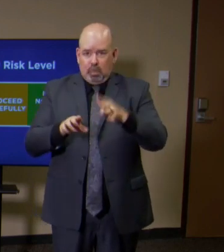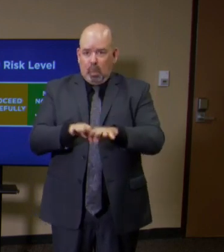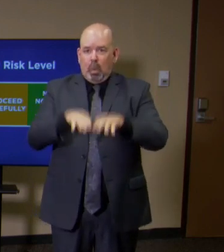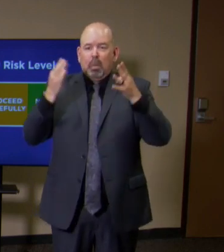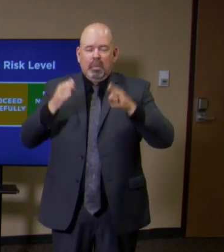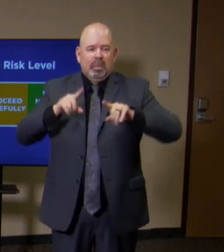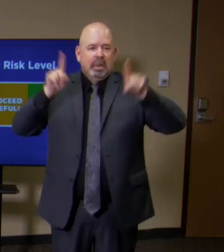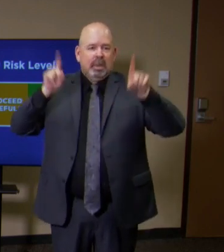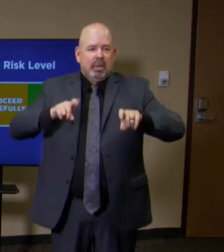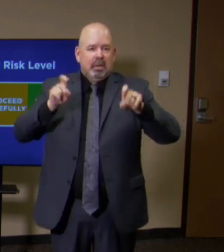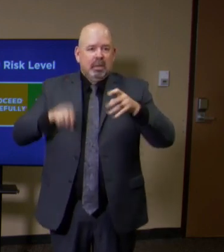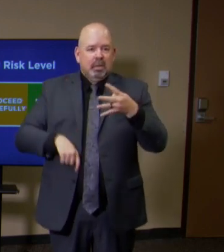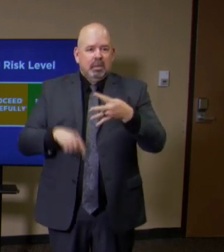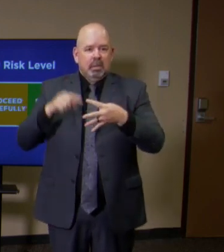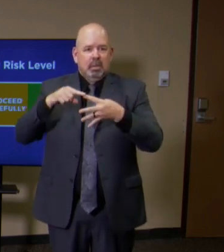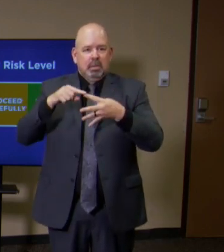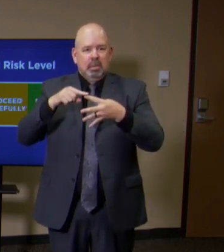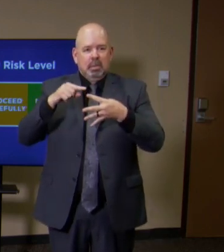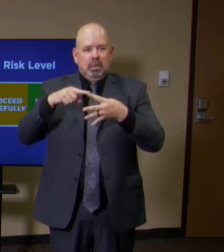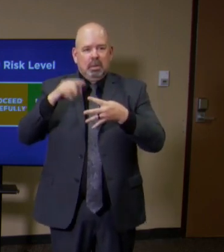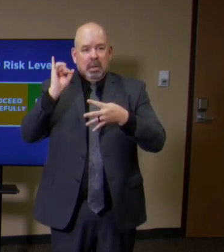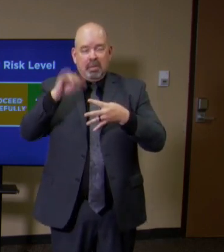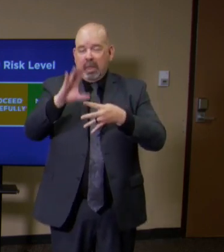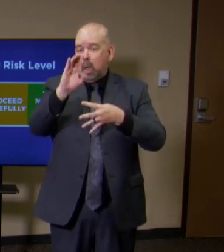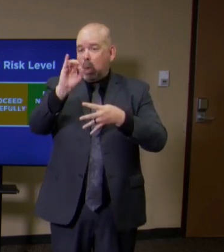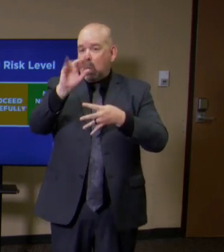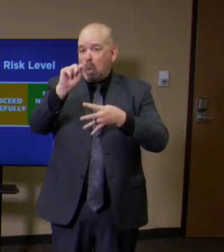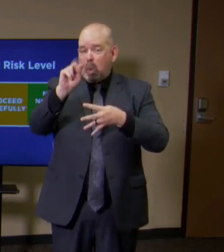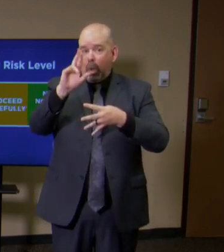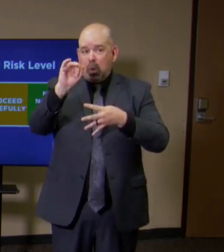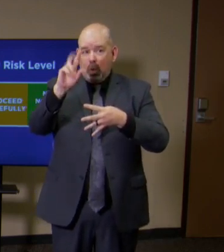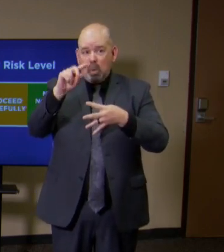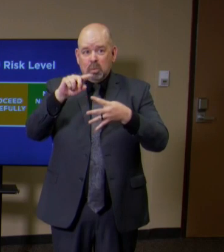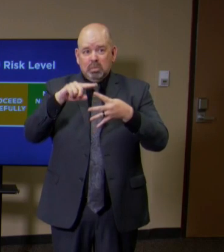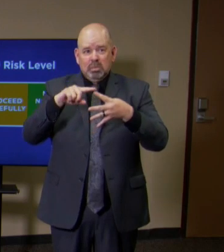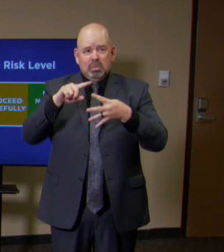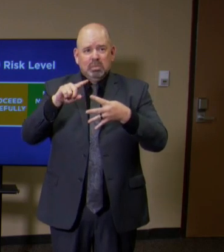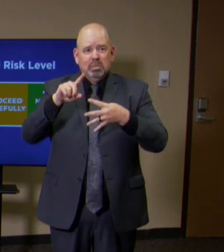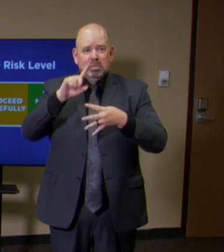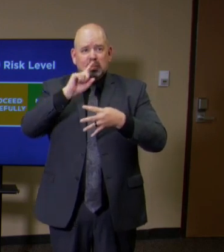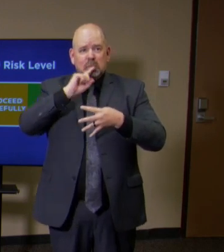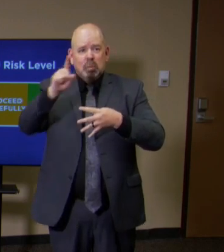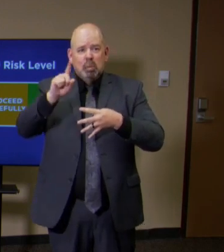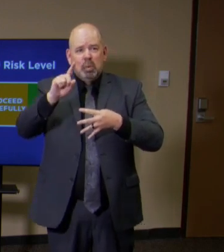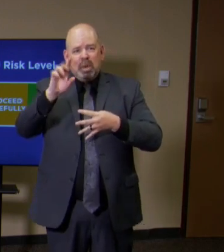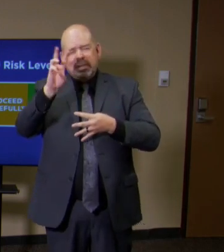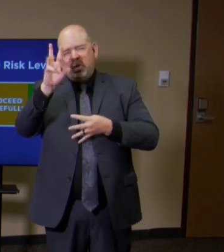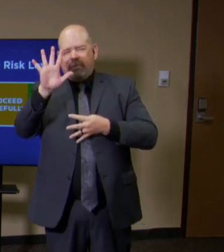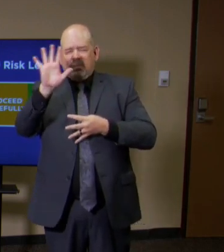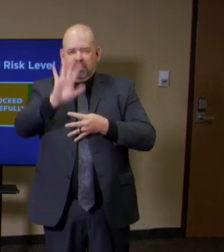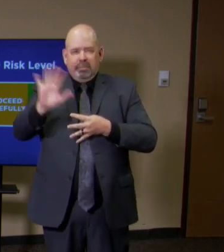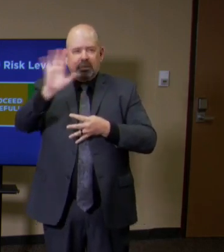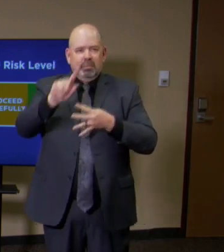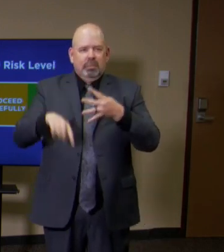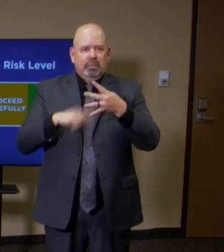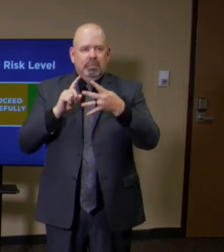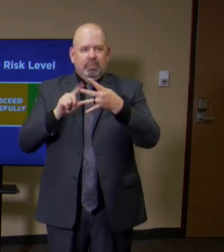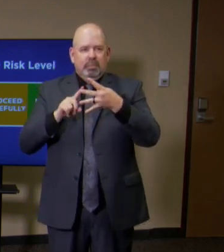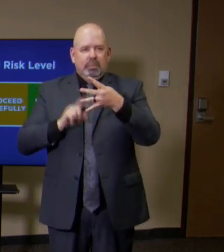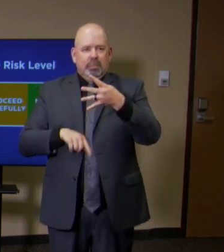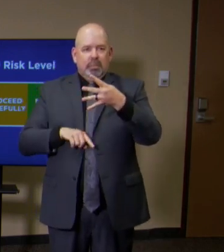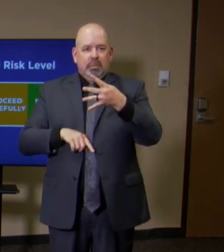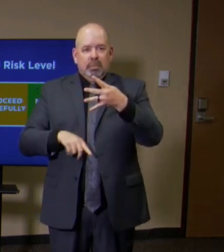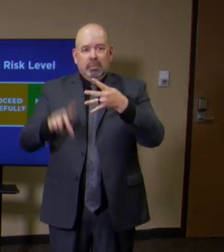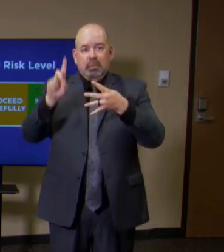15757 Coit Road, which is north of 635, one at the DeSoto